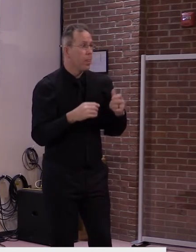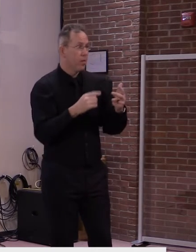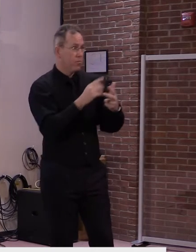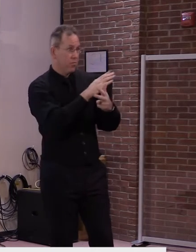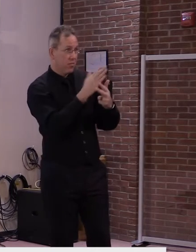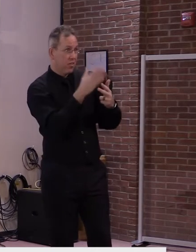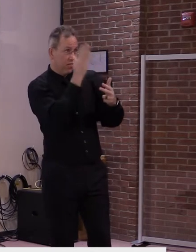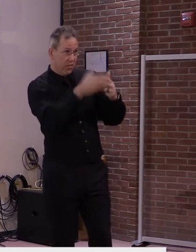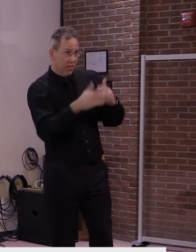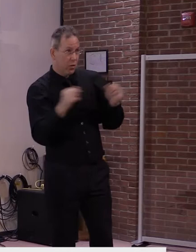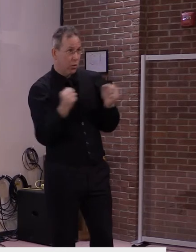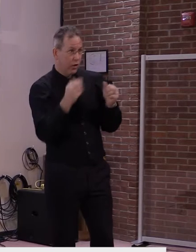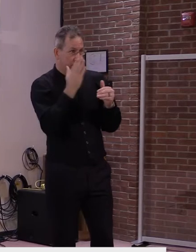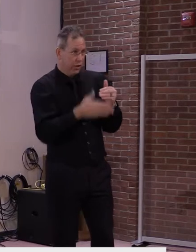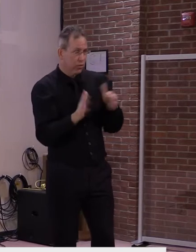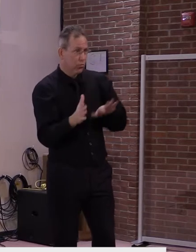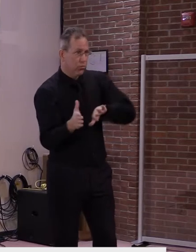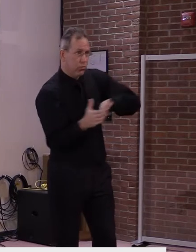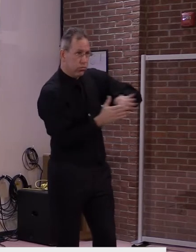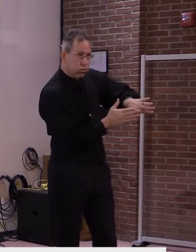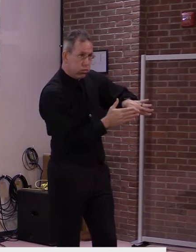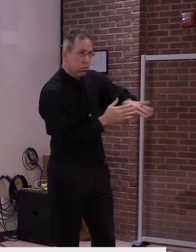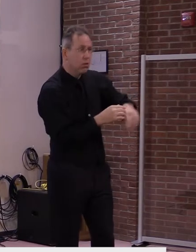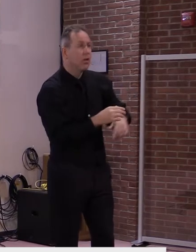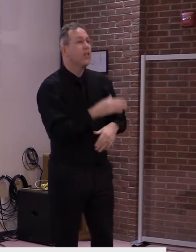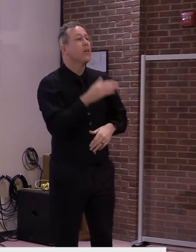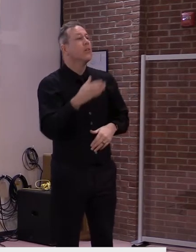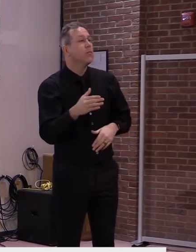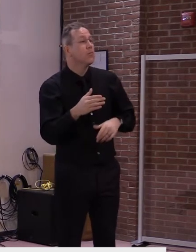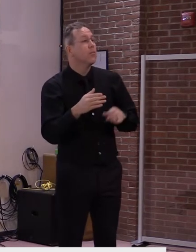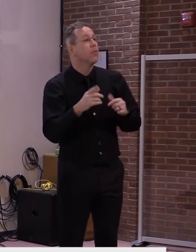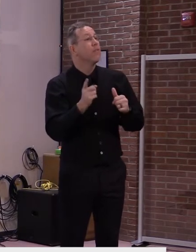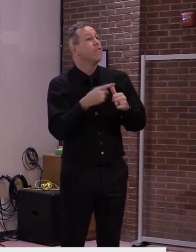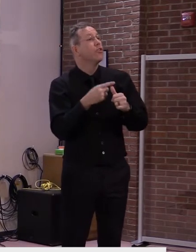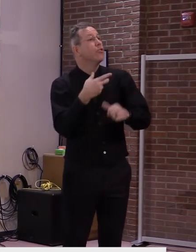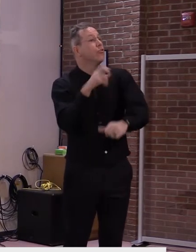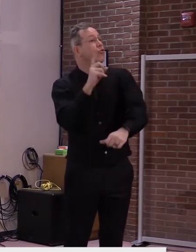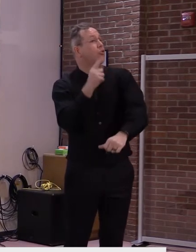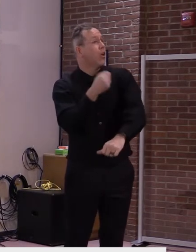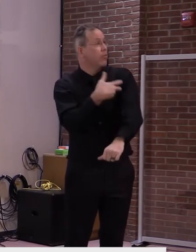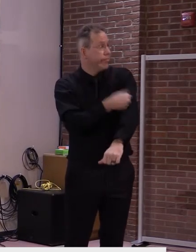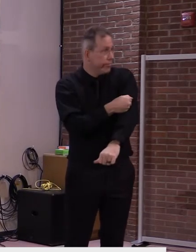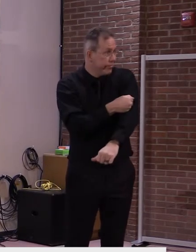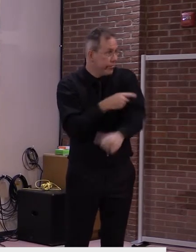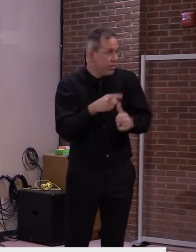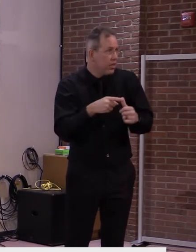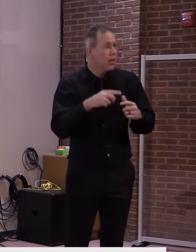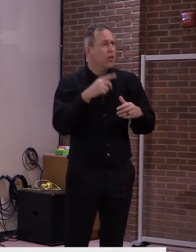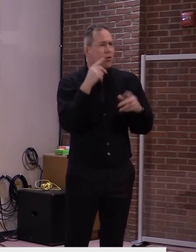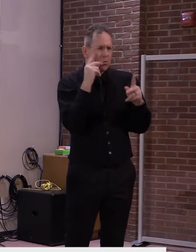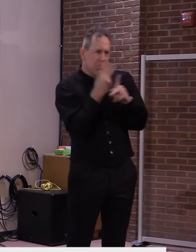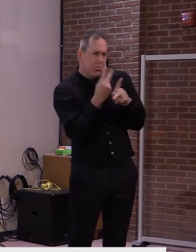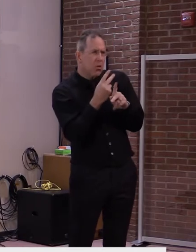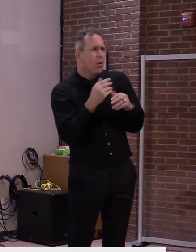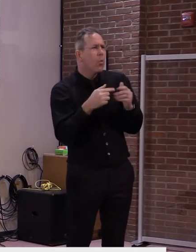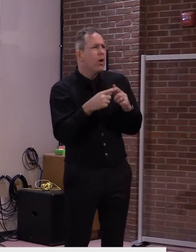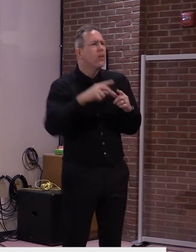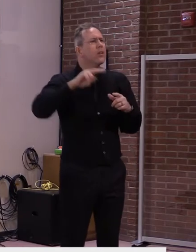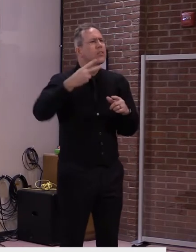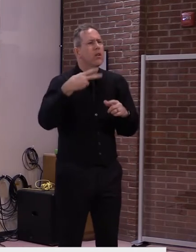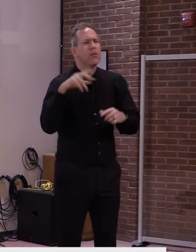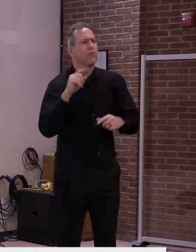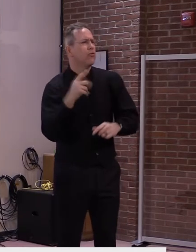dose to calculate when we can begin to move to the next phase. That tells us how many new people we